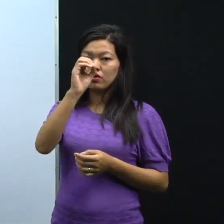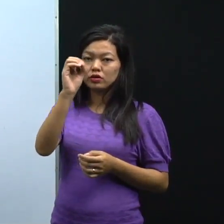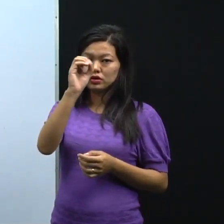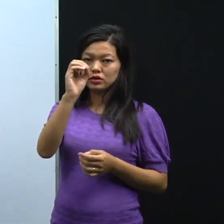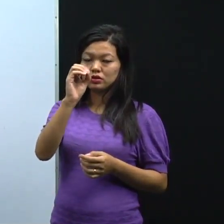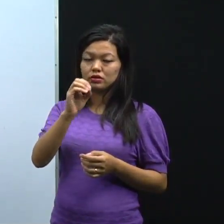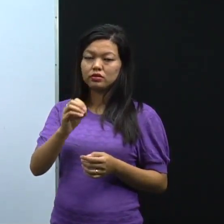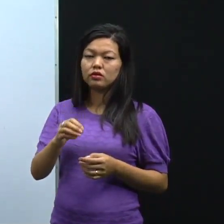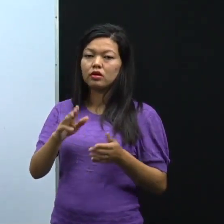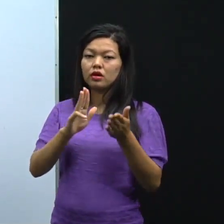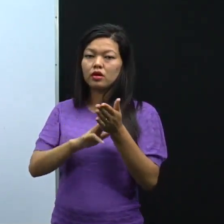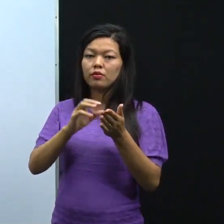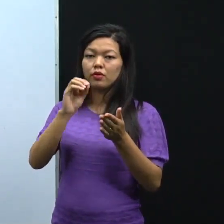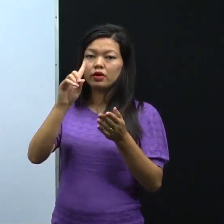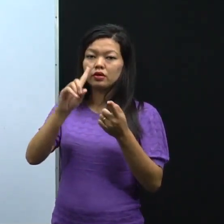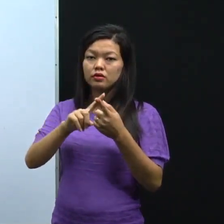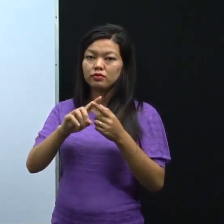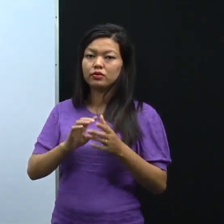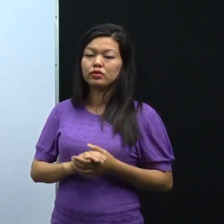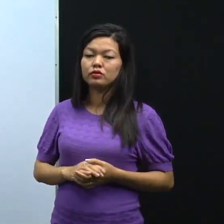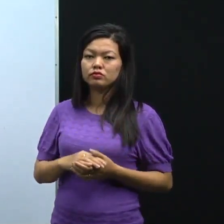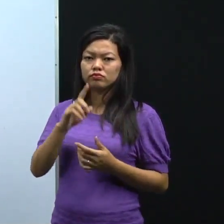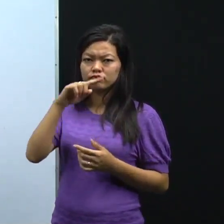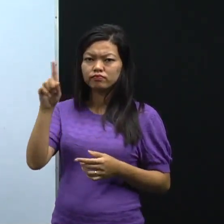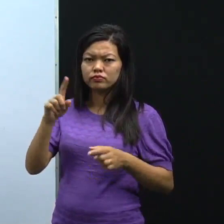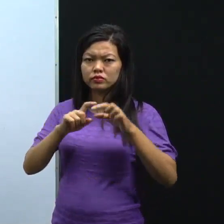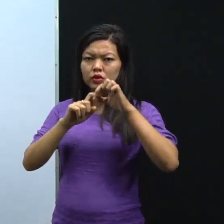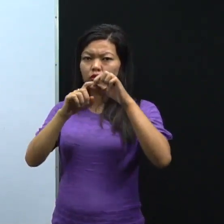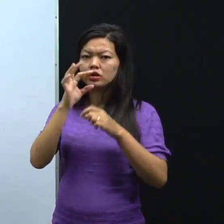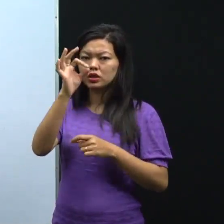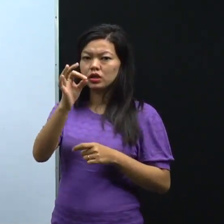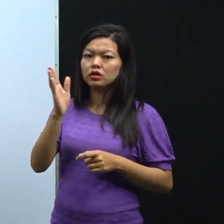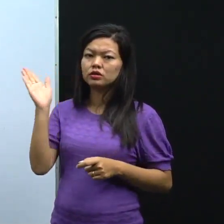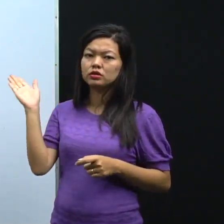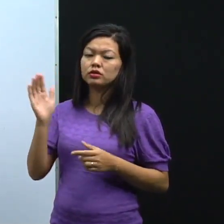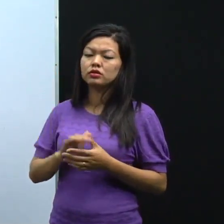into mole. Right, we have to convert